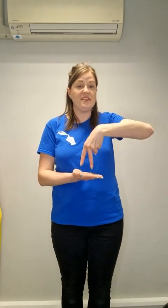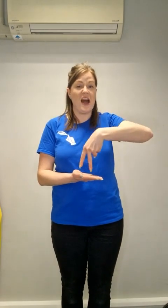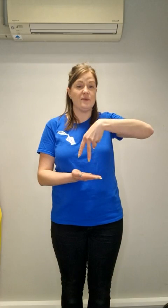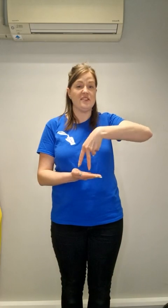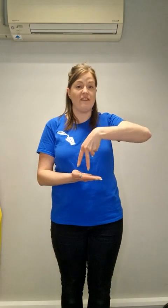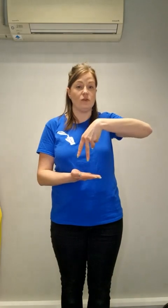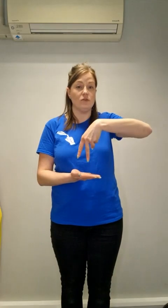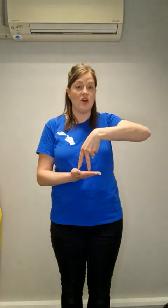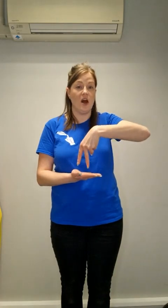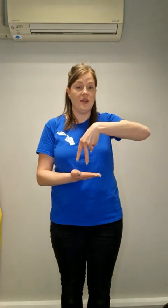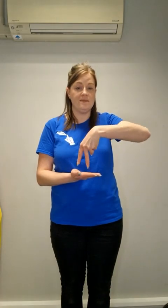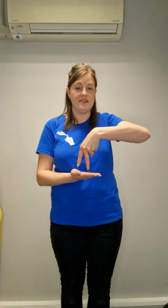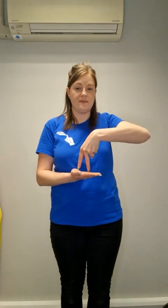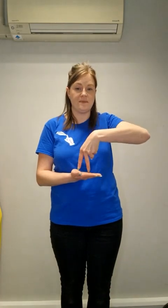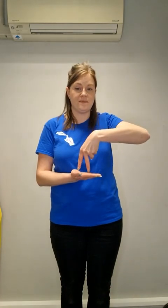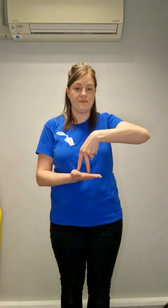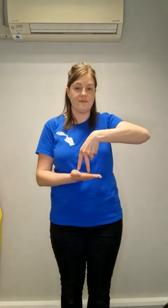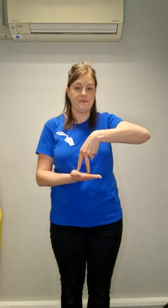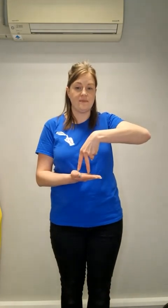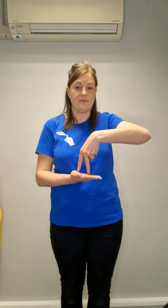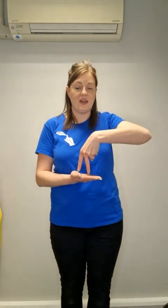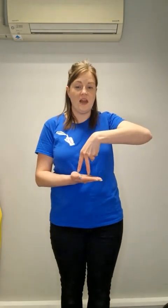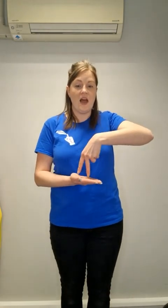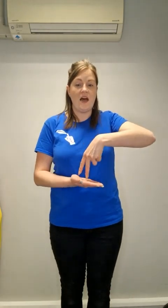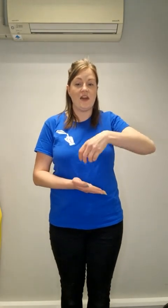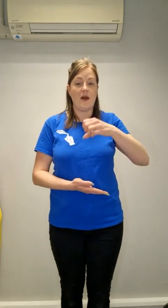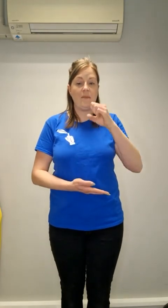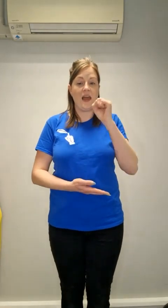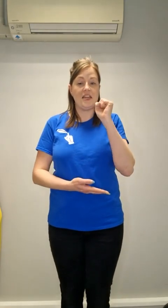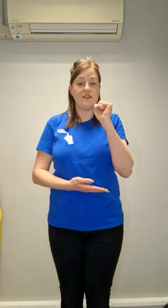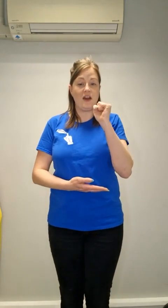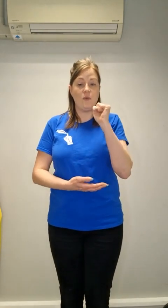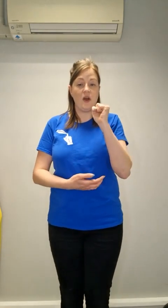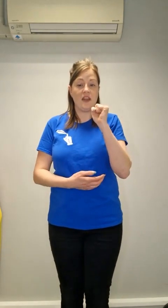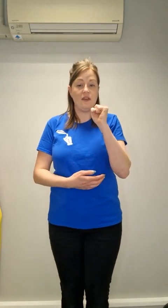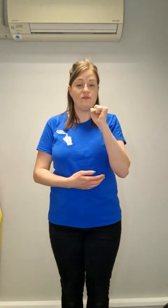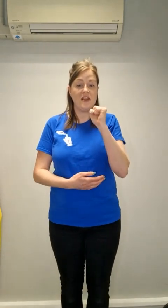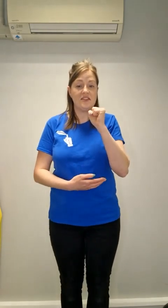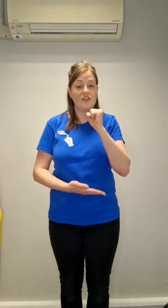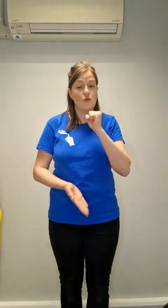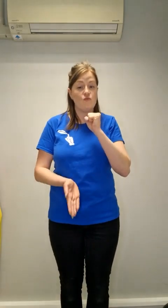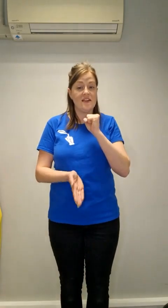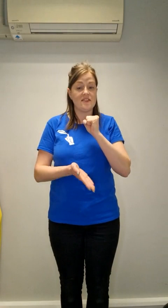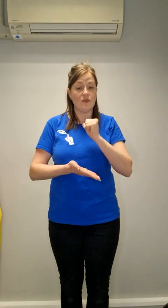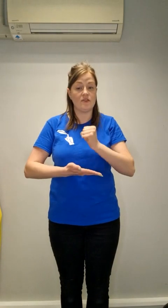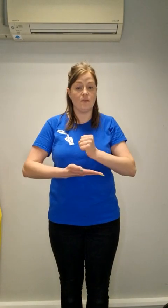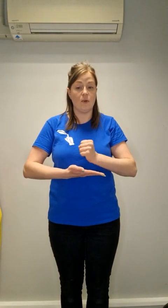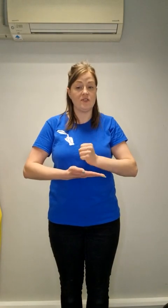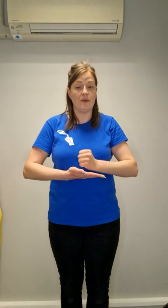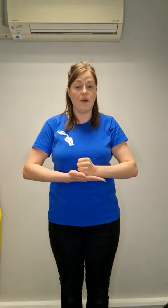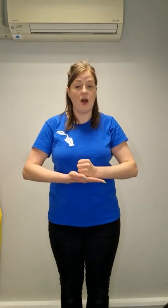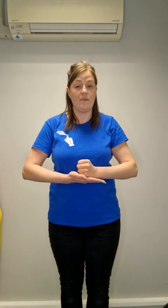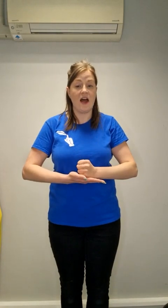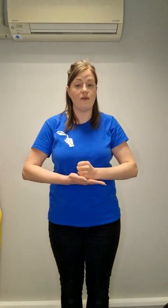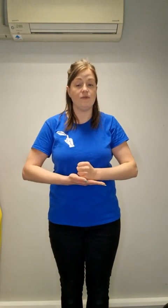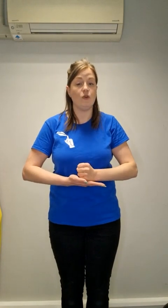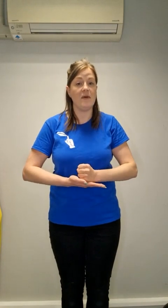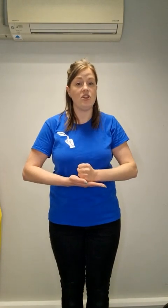down several times. Then our blade of our working fist rests on supporting palm and the formation